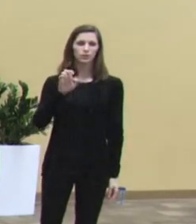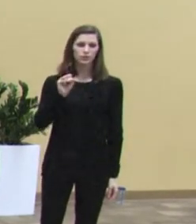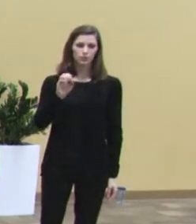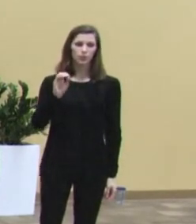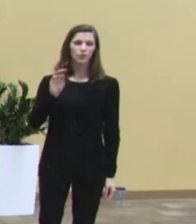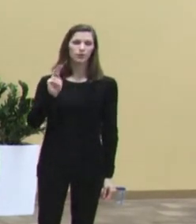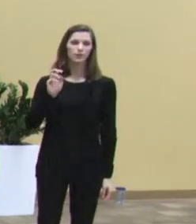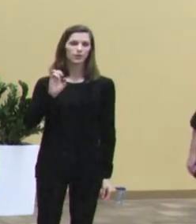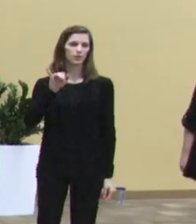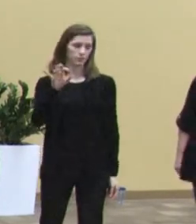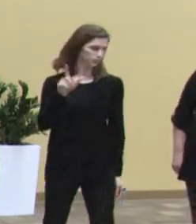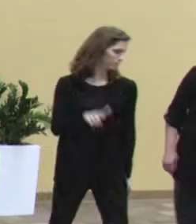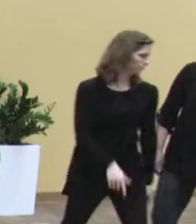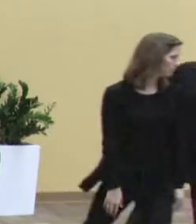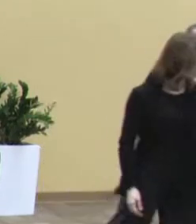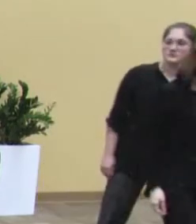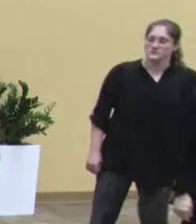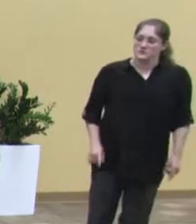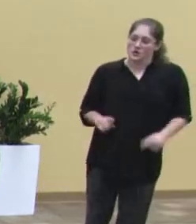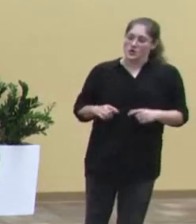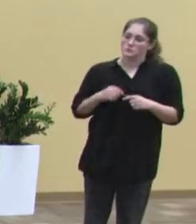So when you think about that speech,